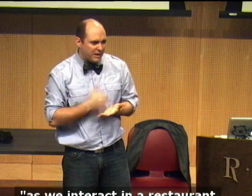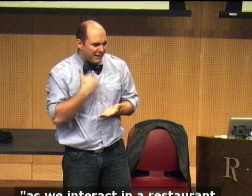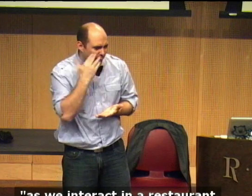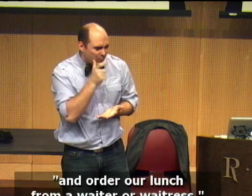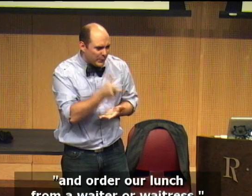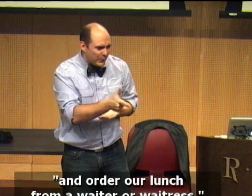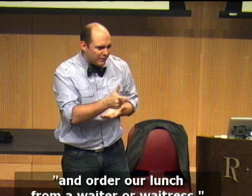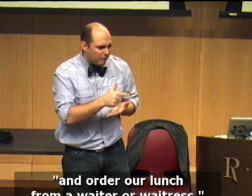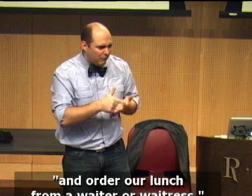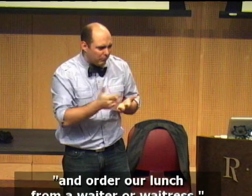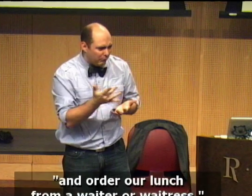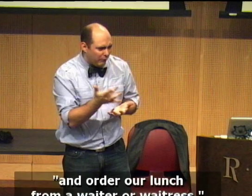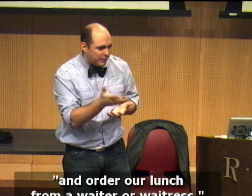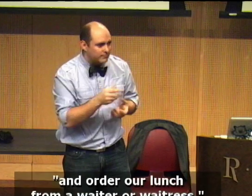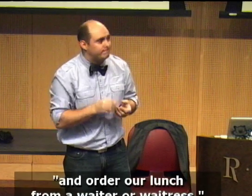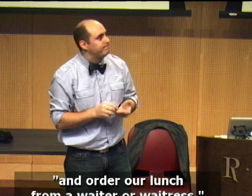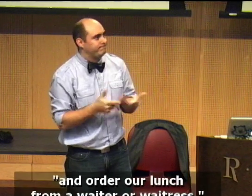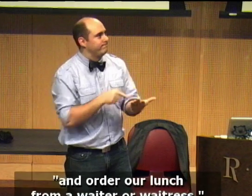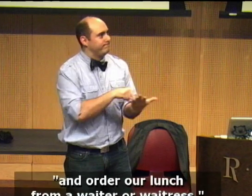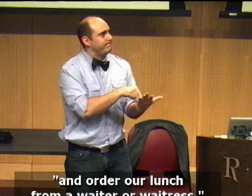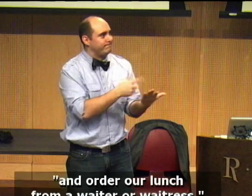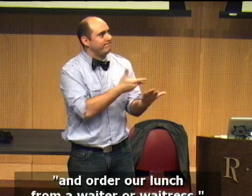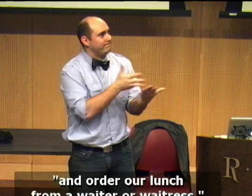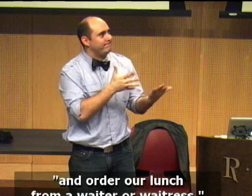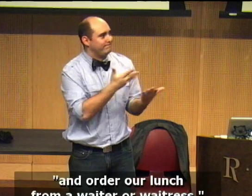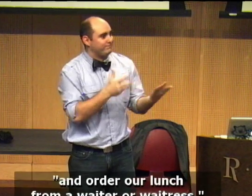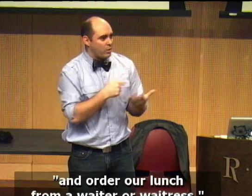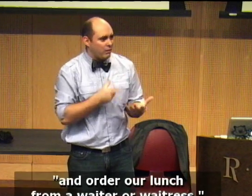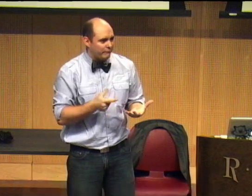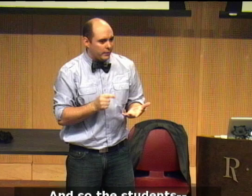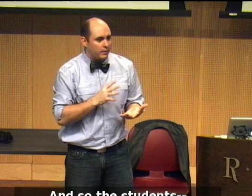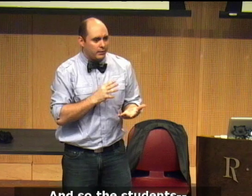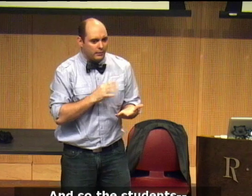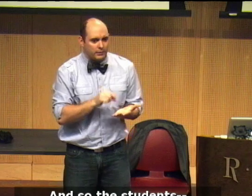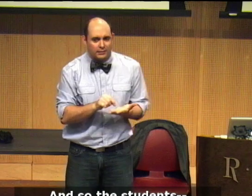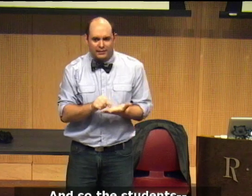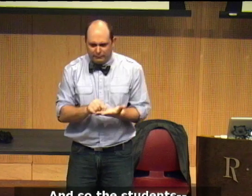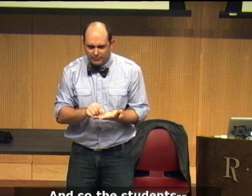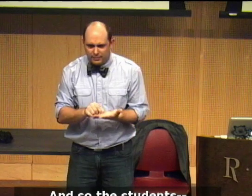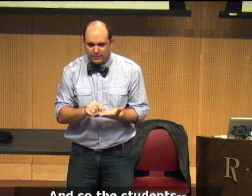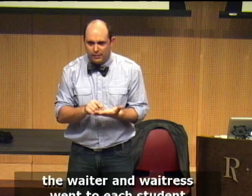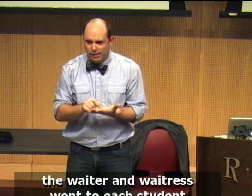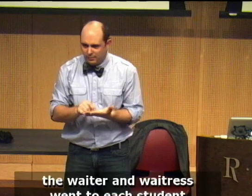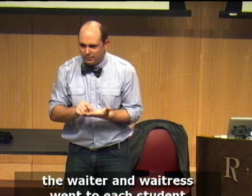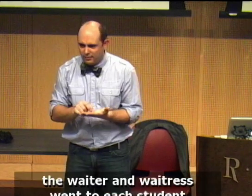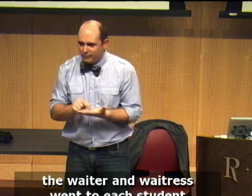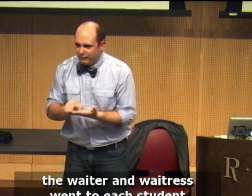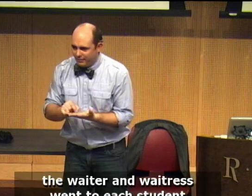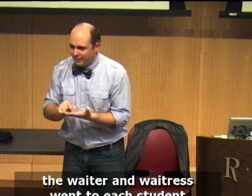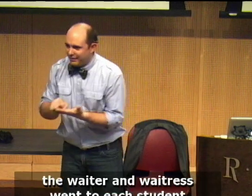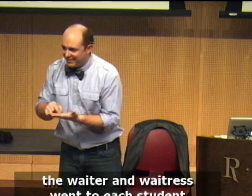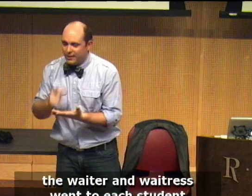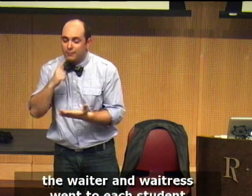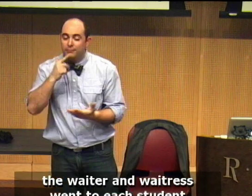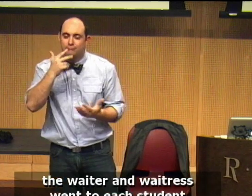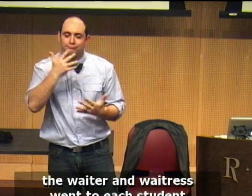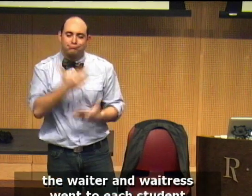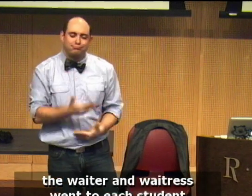restaurant and order our lunch from a waiter or waitress. And so the students, the waiter and waitress, went to